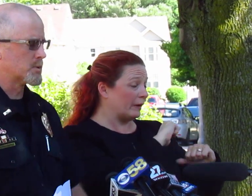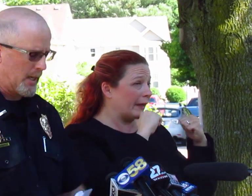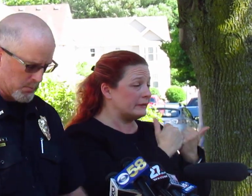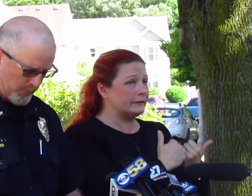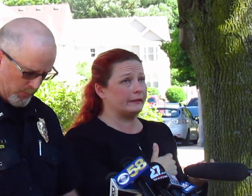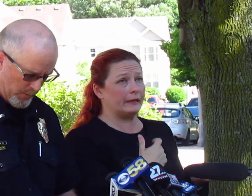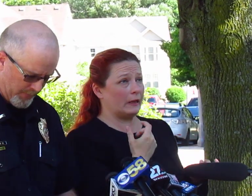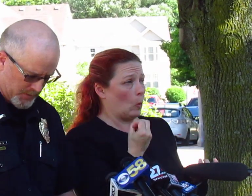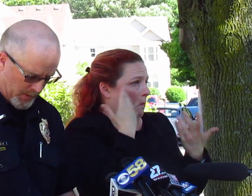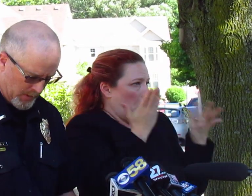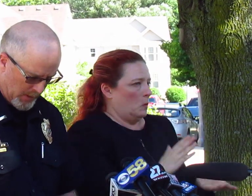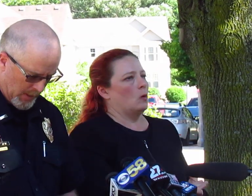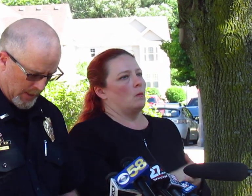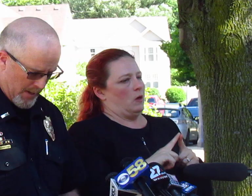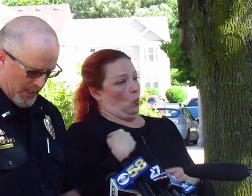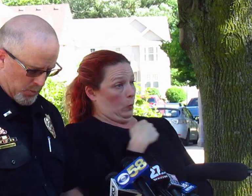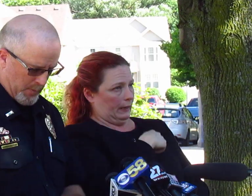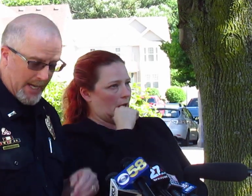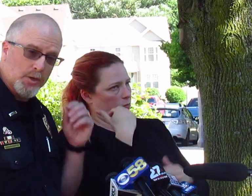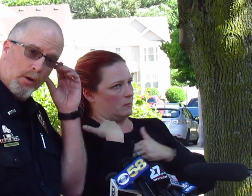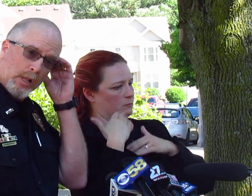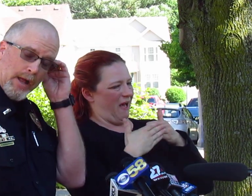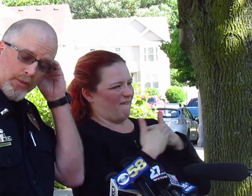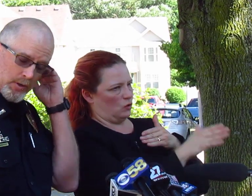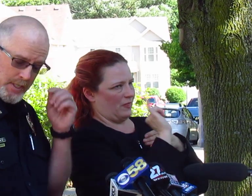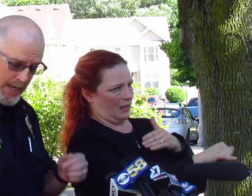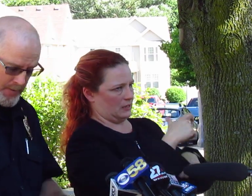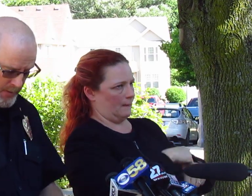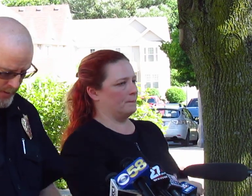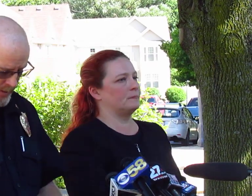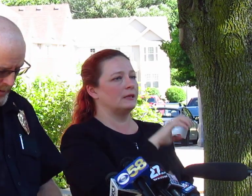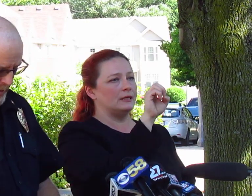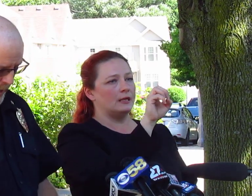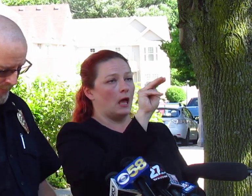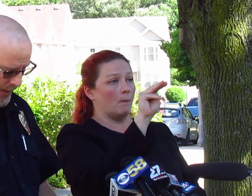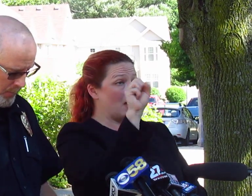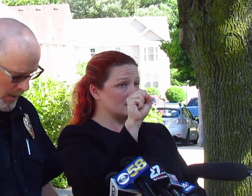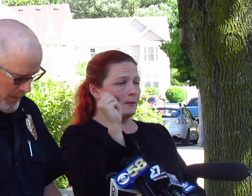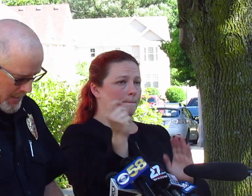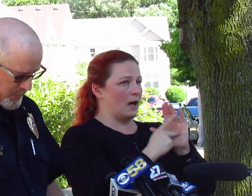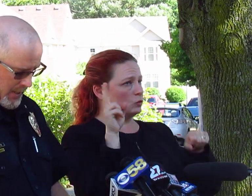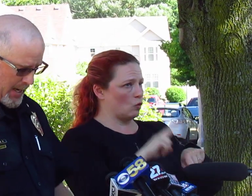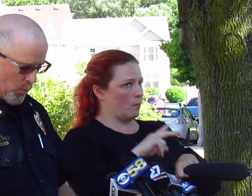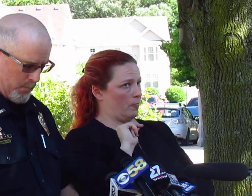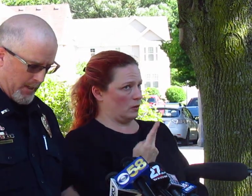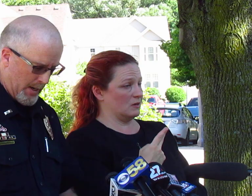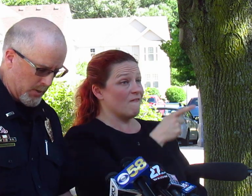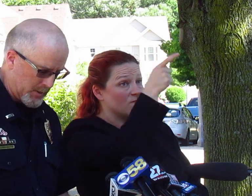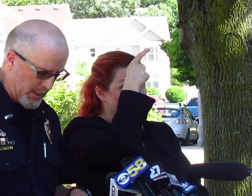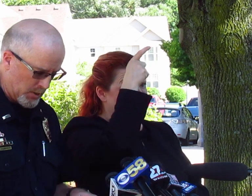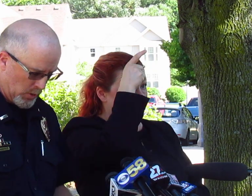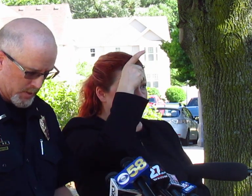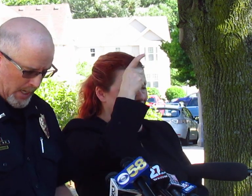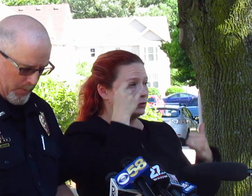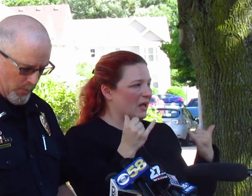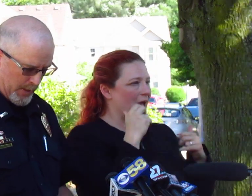not be responsible for perimeter fencing. EMS was back to normal on Thursday. Our fire department, as of today at 1 p.m., their